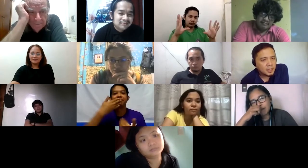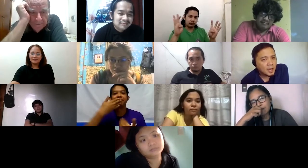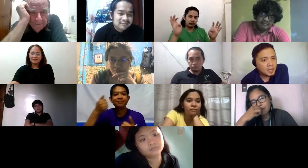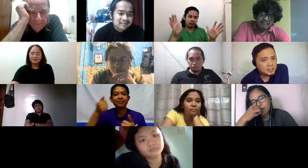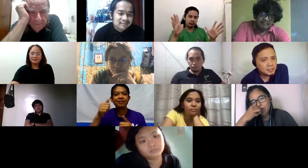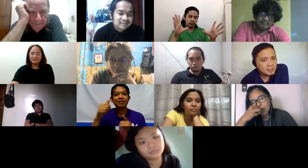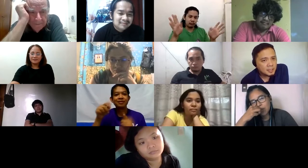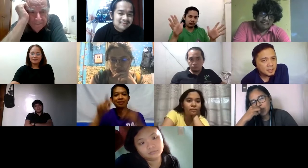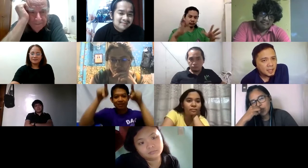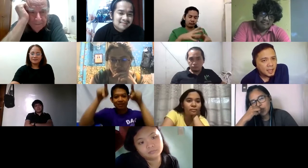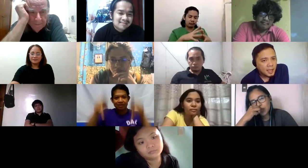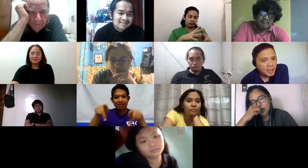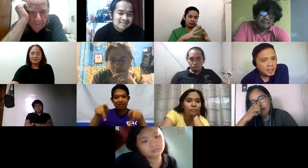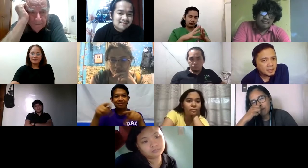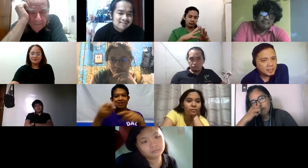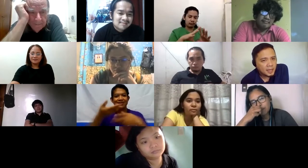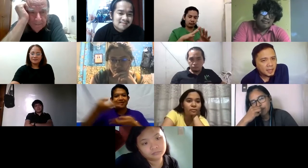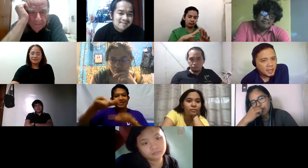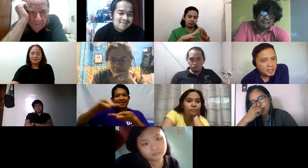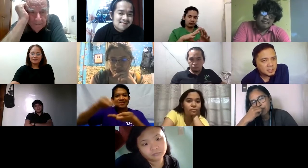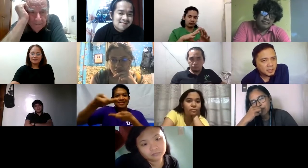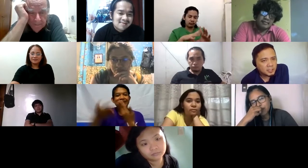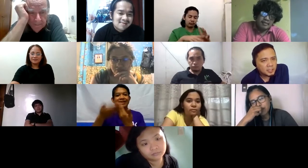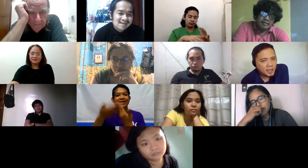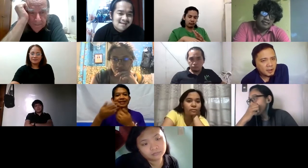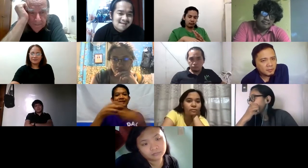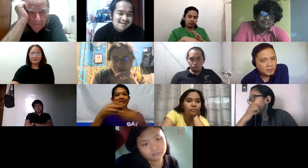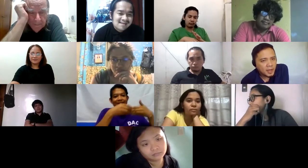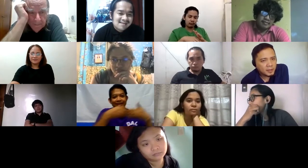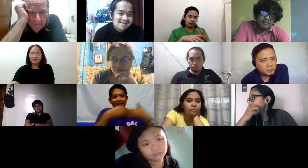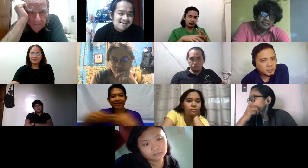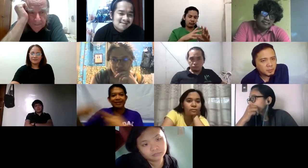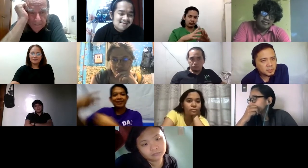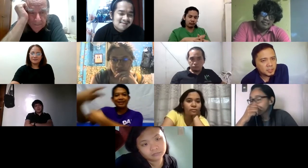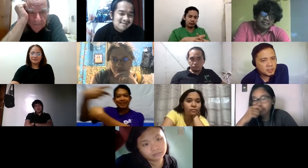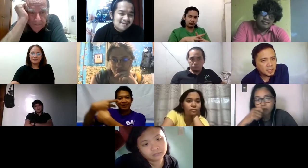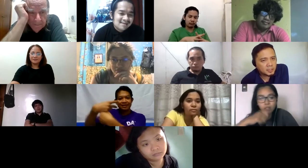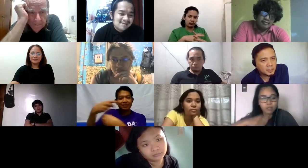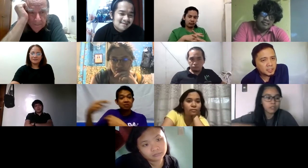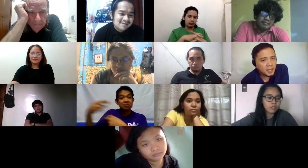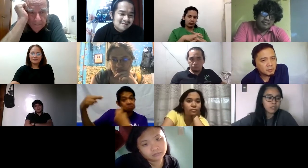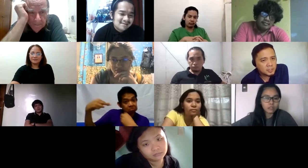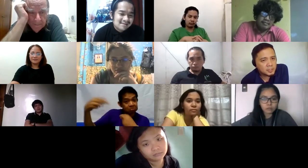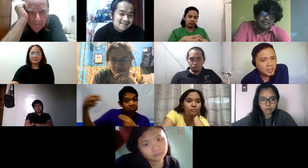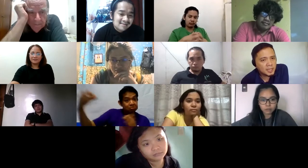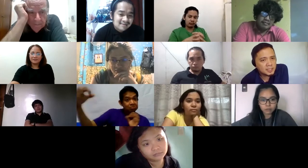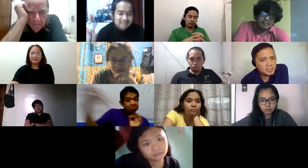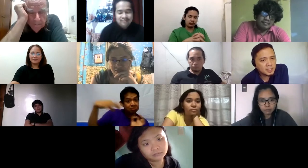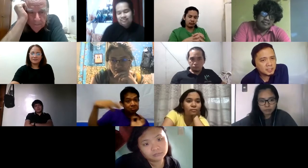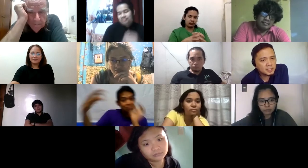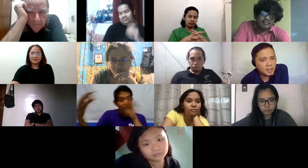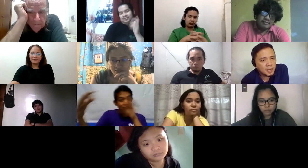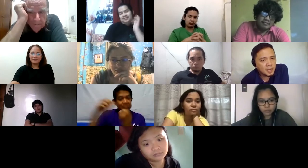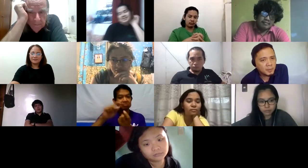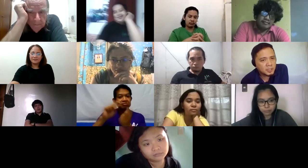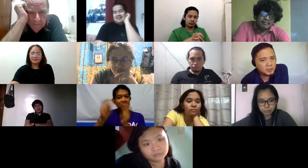lost. And it's great to have that person that can counsel us, that can make sure that